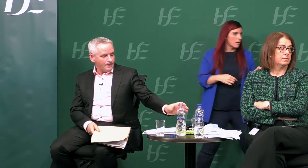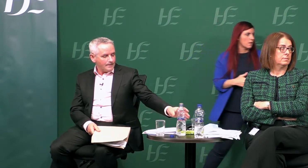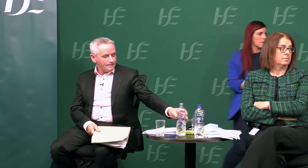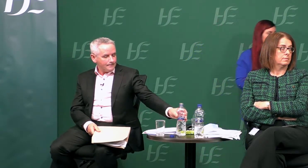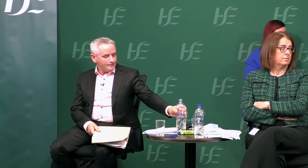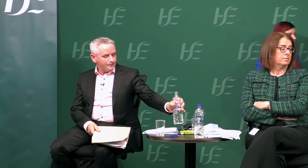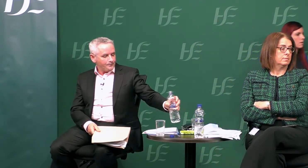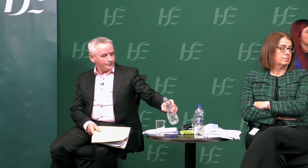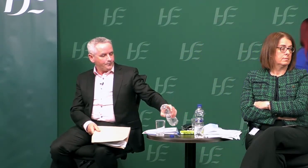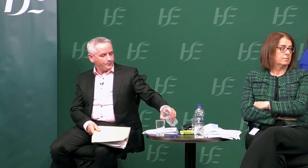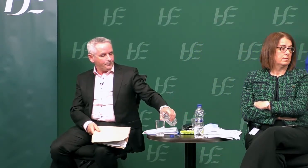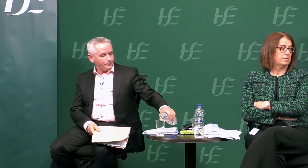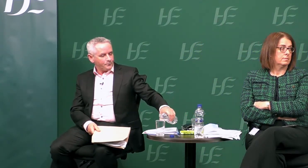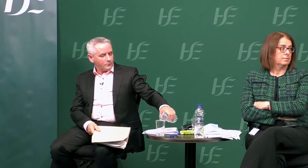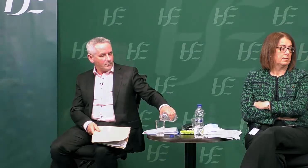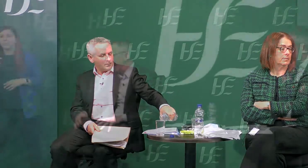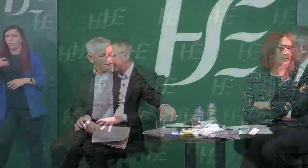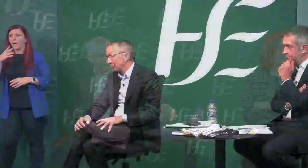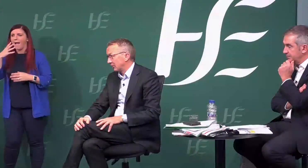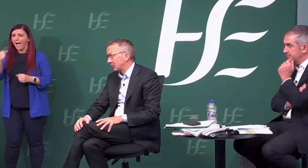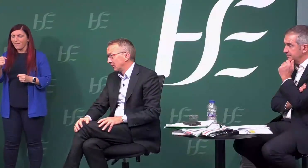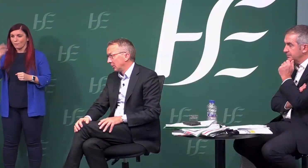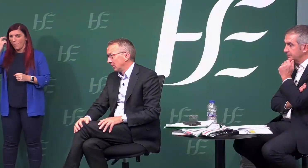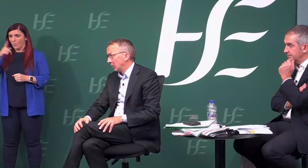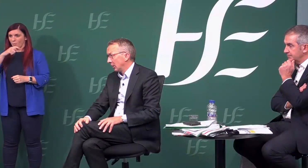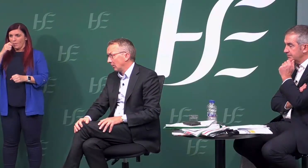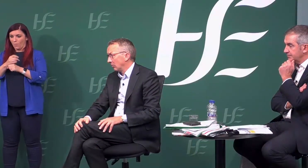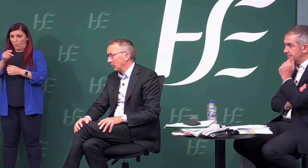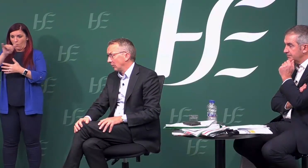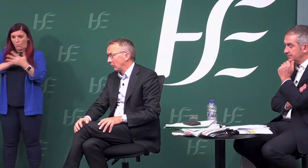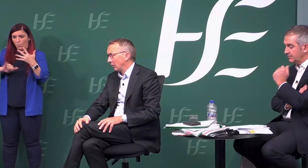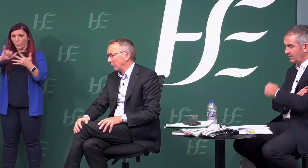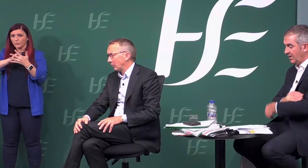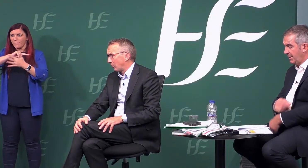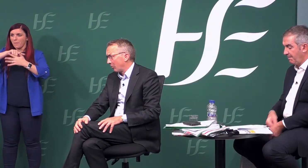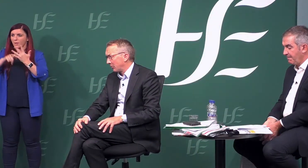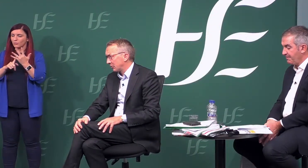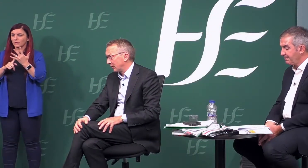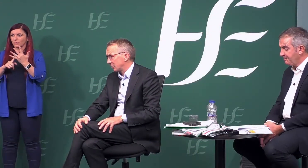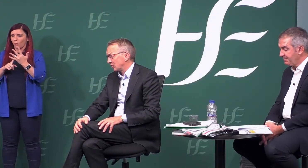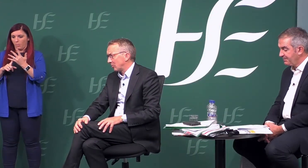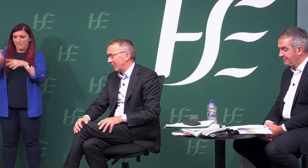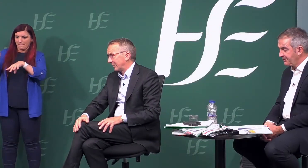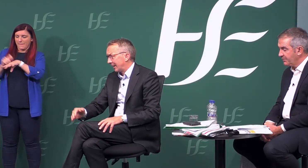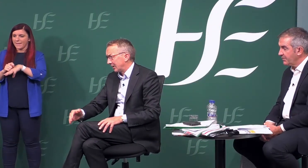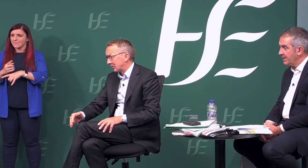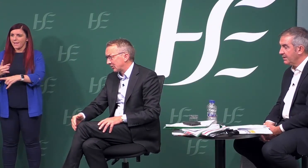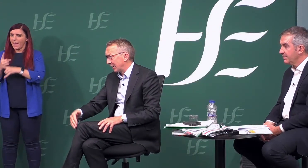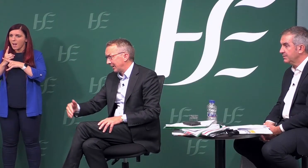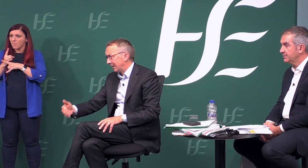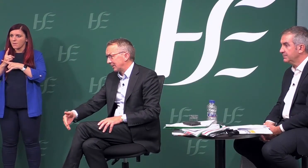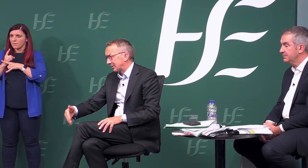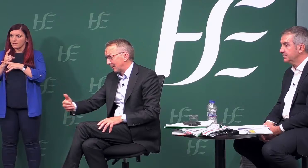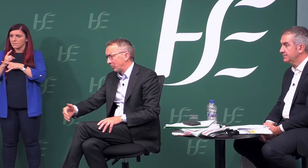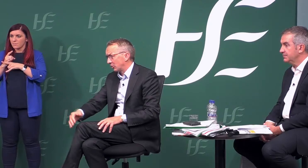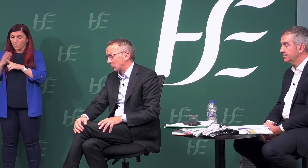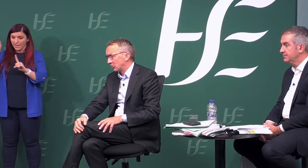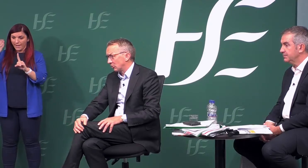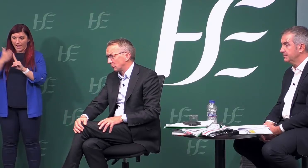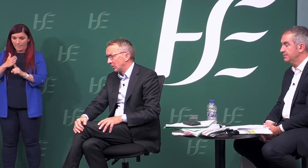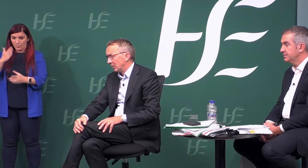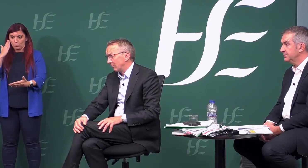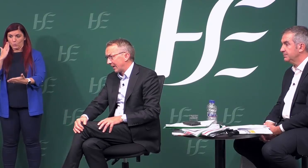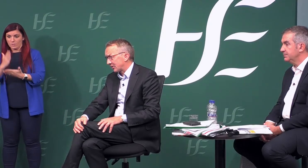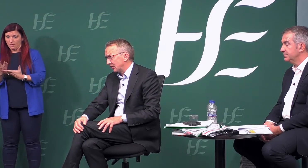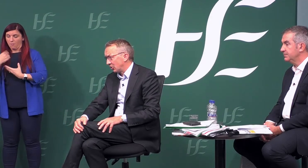In terms of, the hierarchy of effectiveness, if the purpose of this is prevent cases and illness and outbreaks in